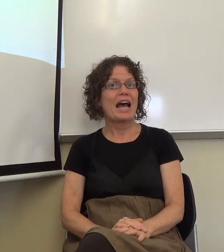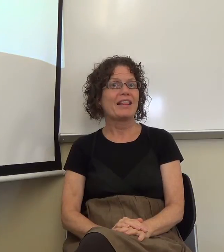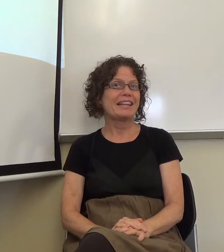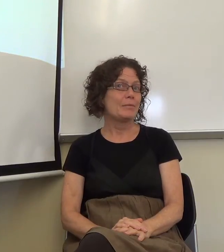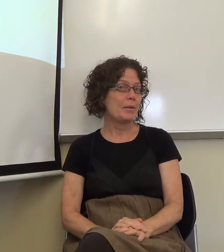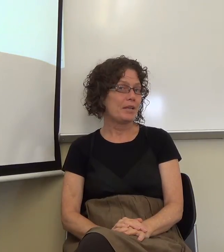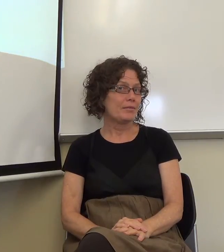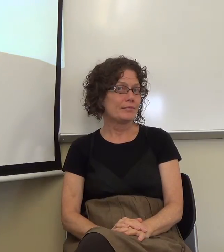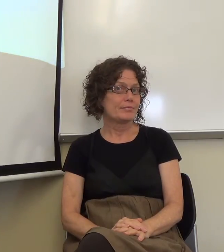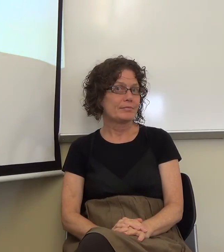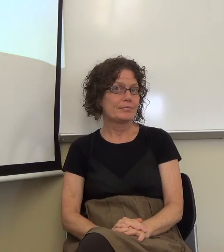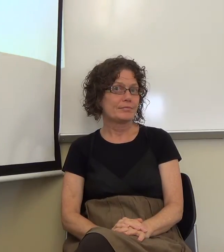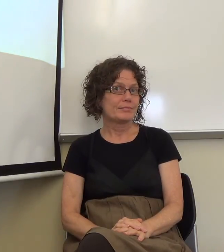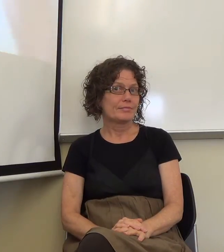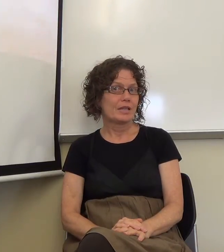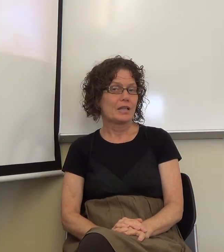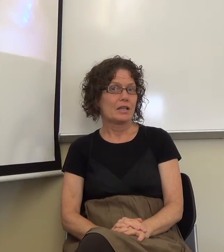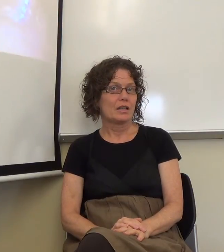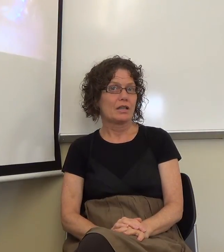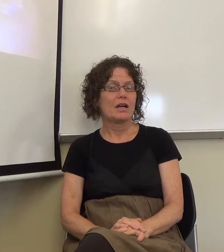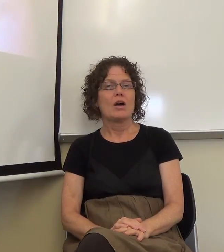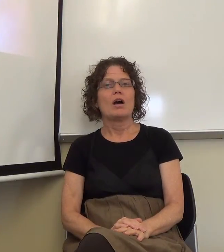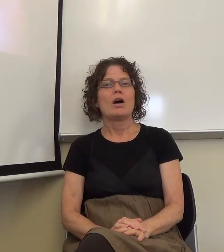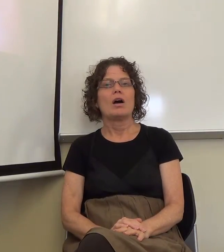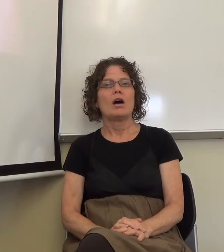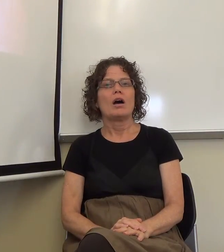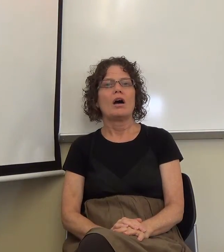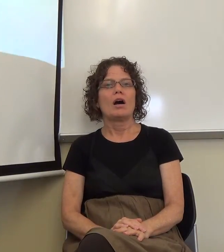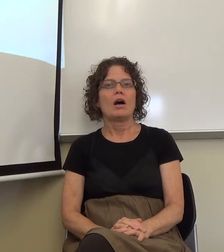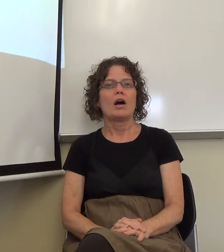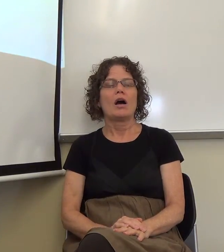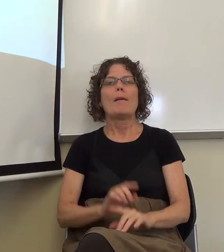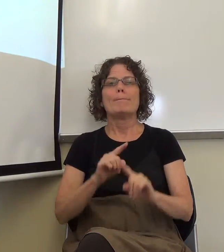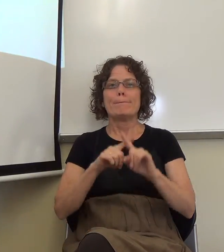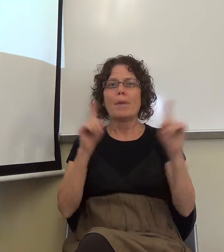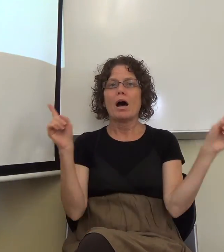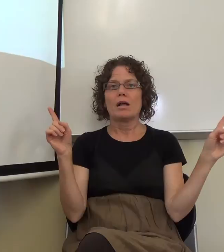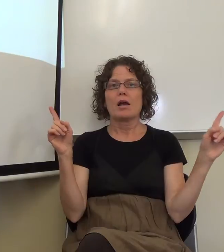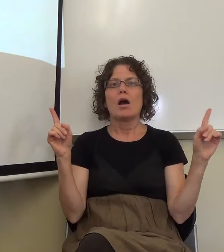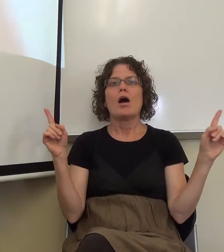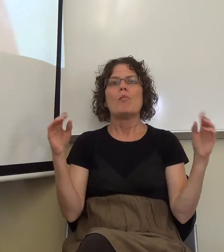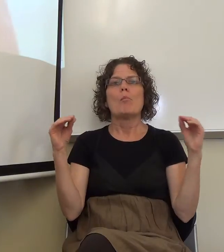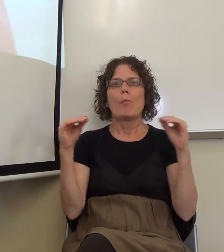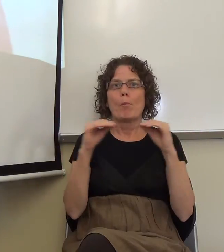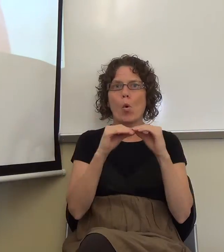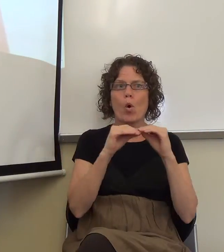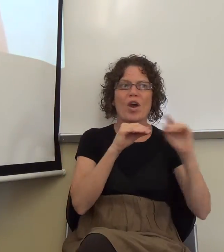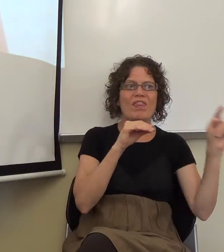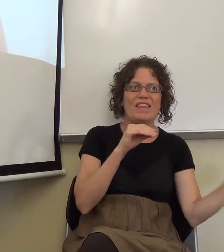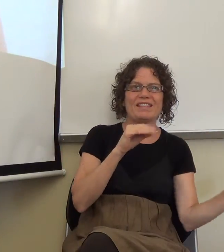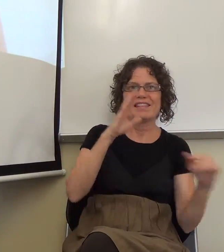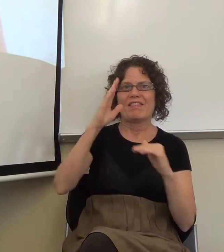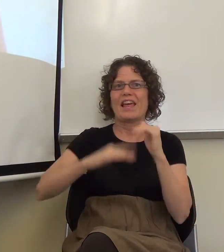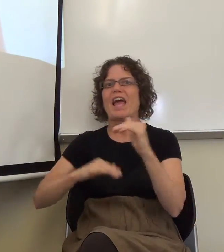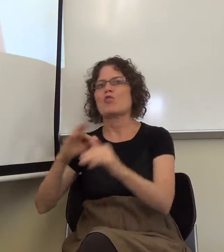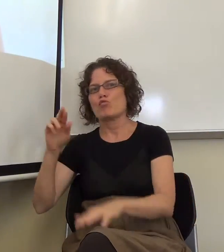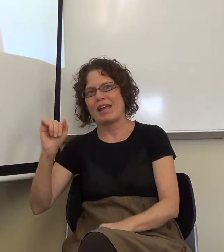Reality, maybe? Not really. Well, it was, but it was more this than reality. So what's